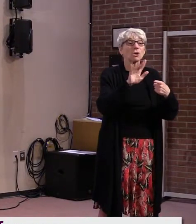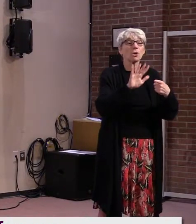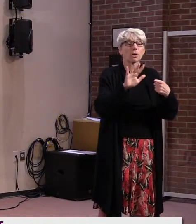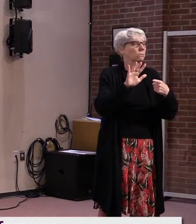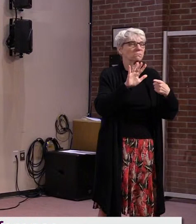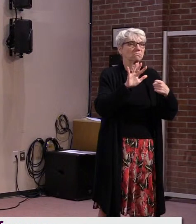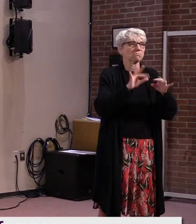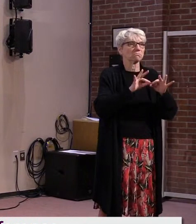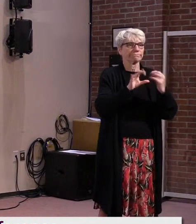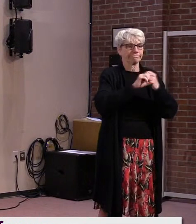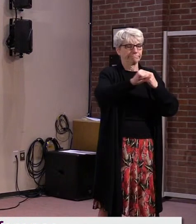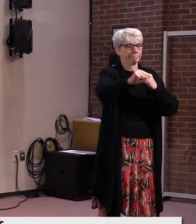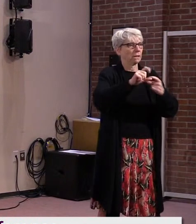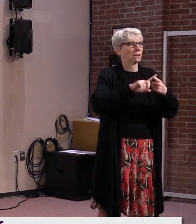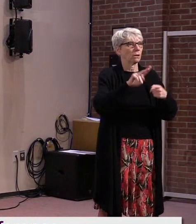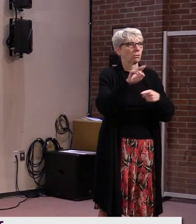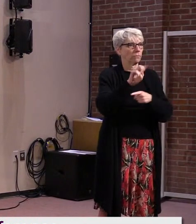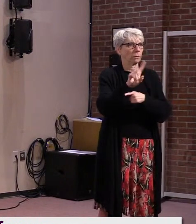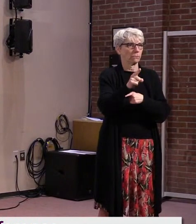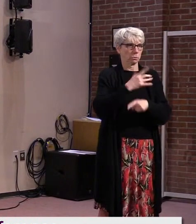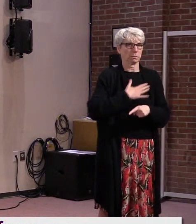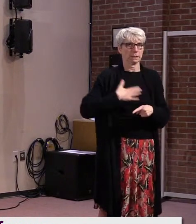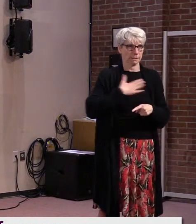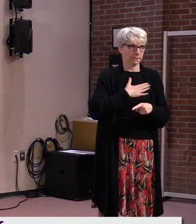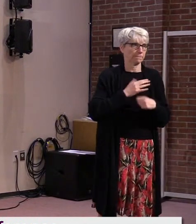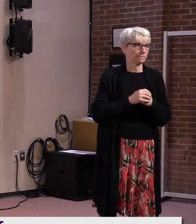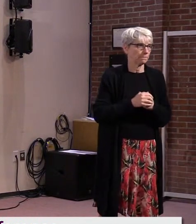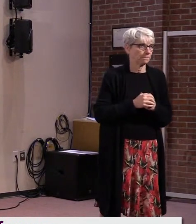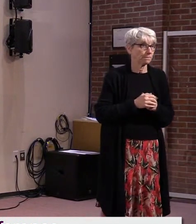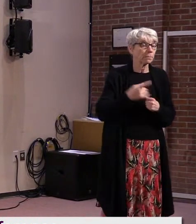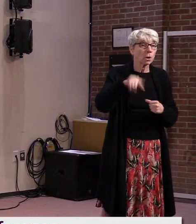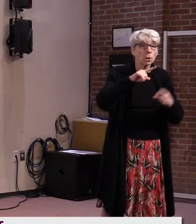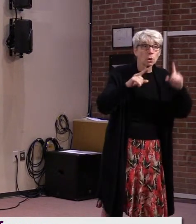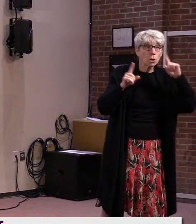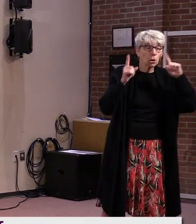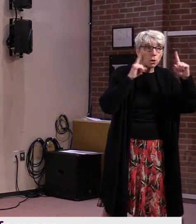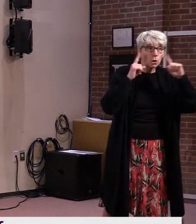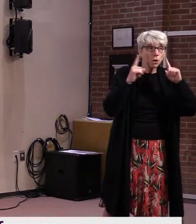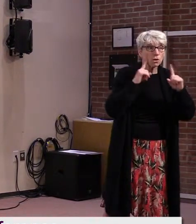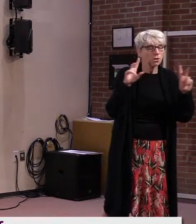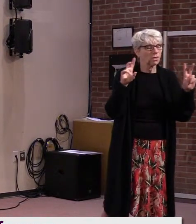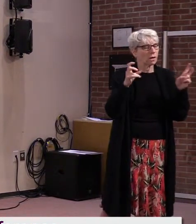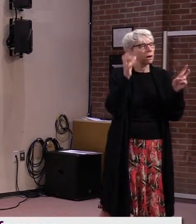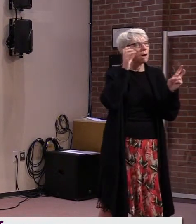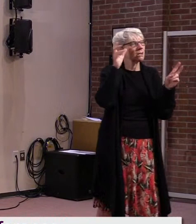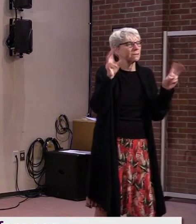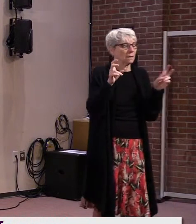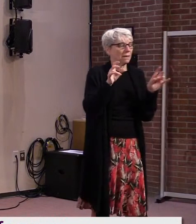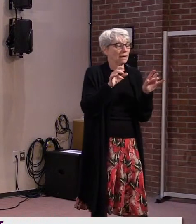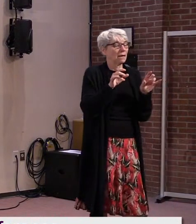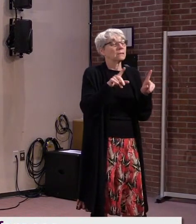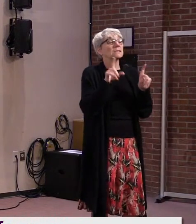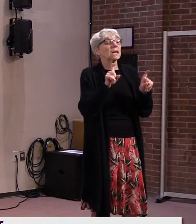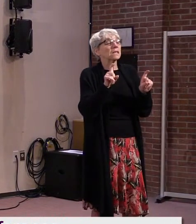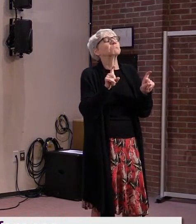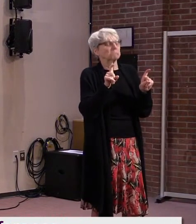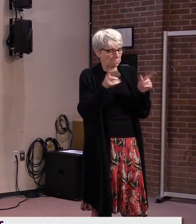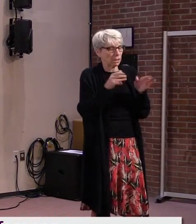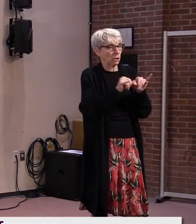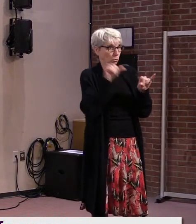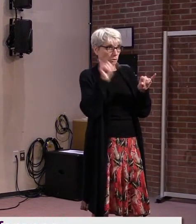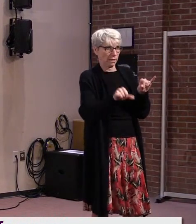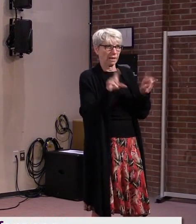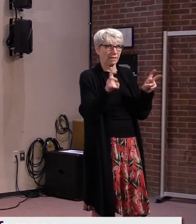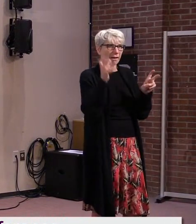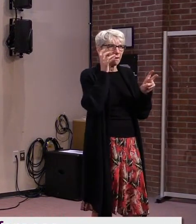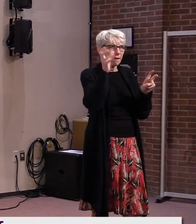heard, through the Test to Stay effort, testing is being expanded in